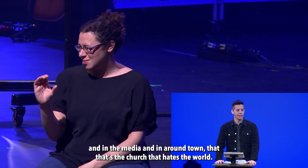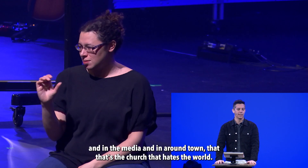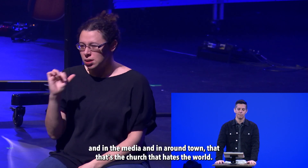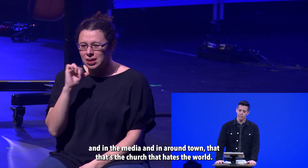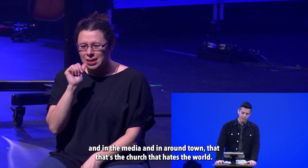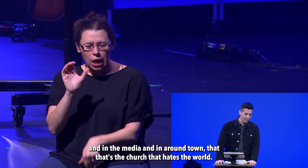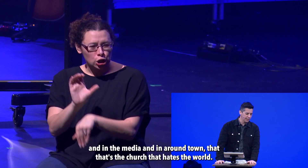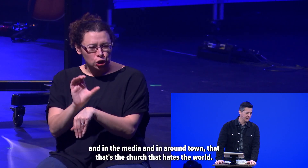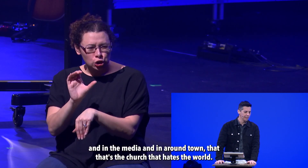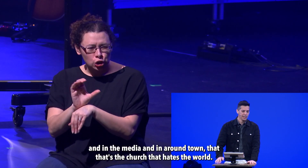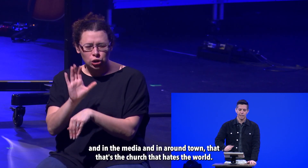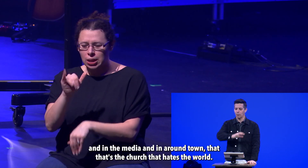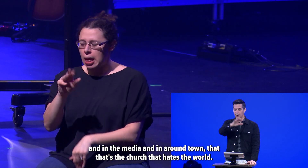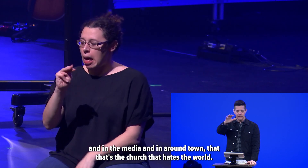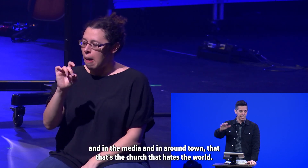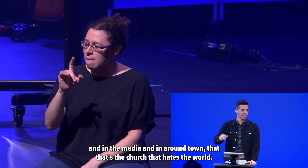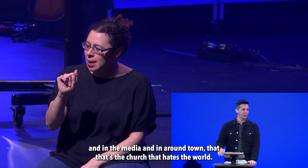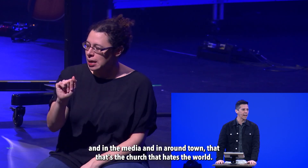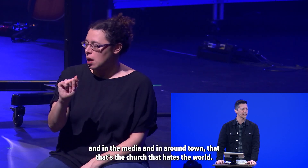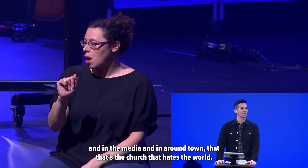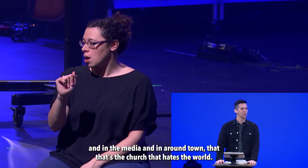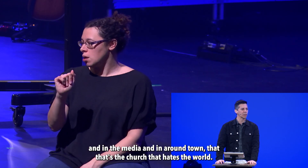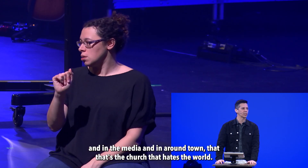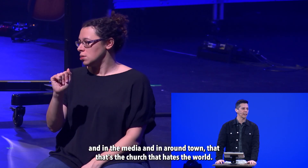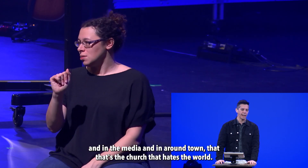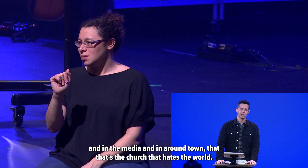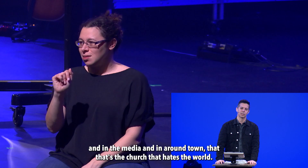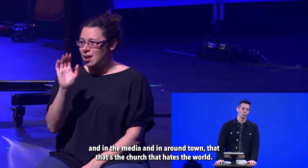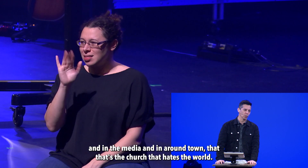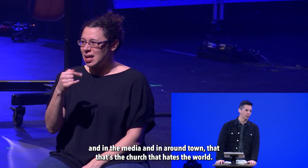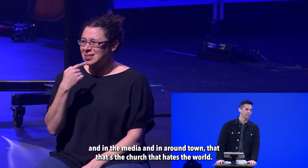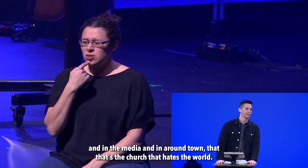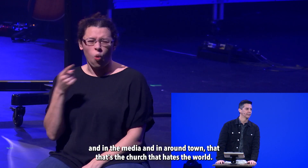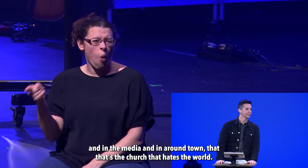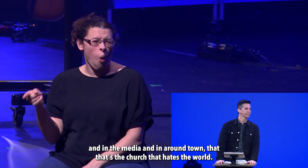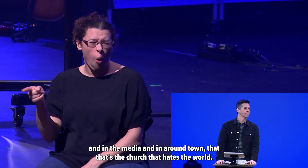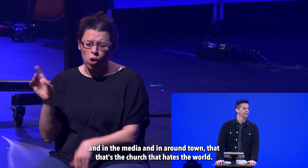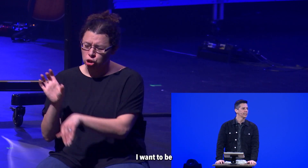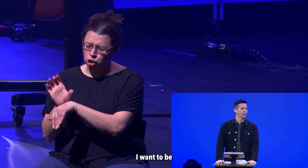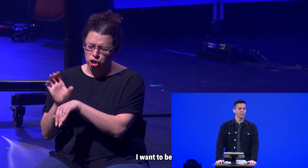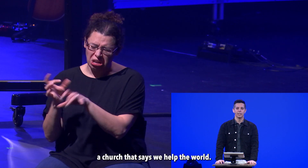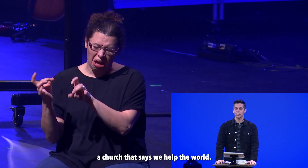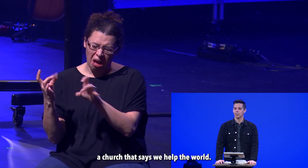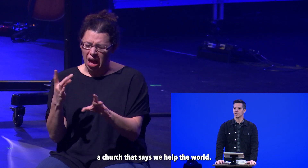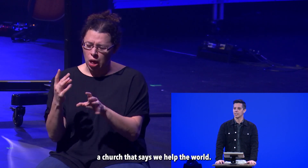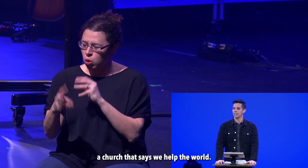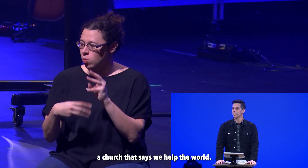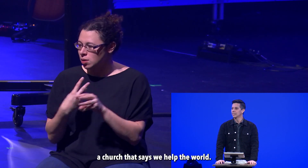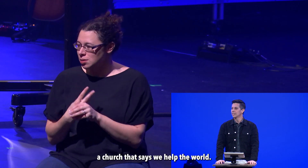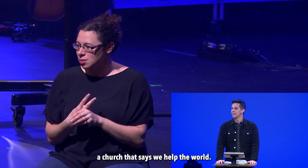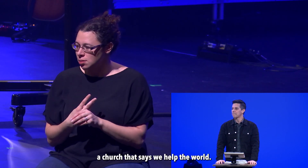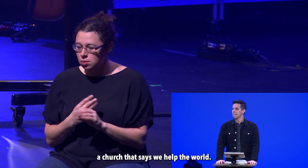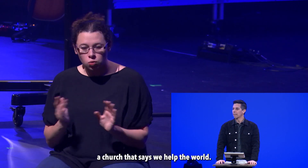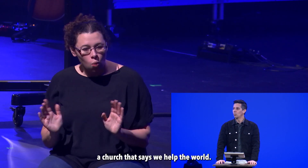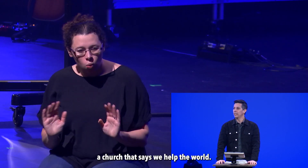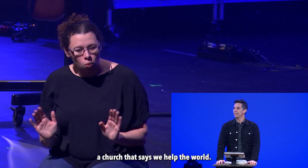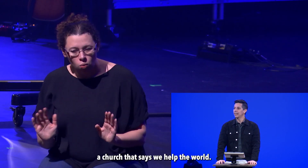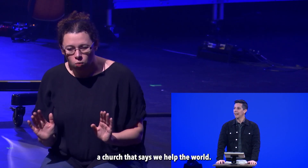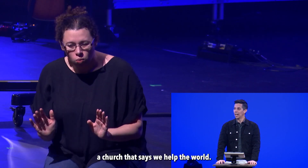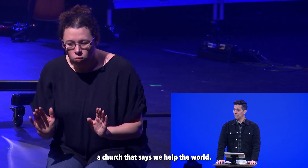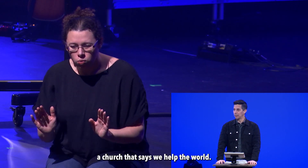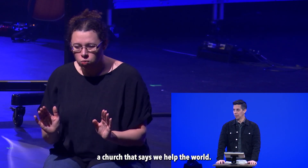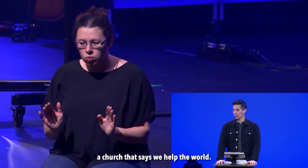society and in the media and around town that that's the church that hates the world. I want to be a church that says,